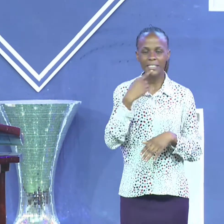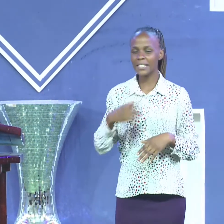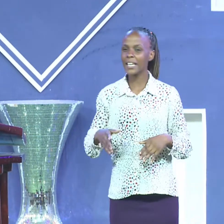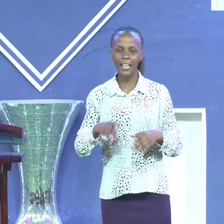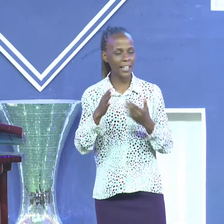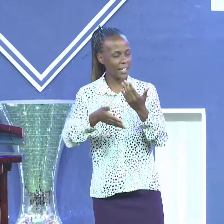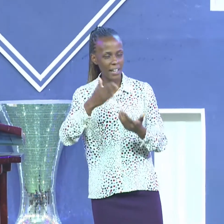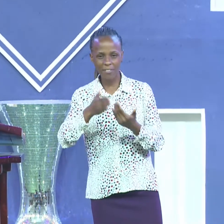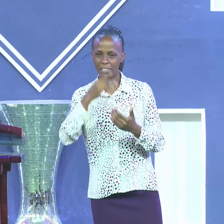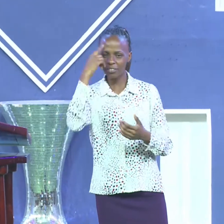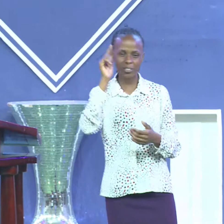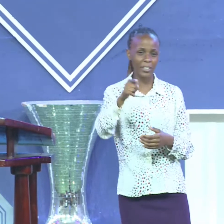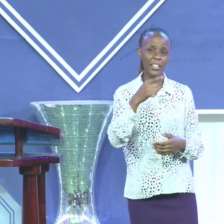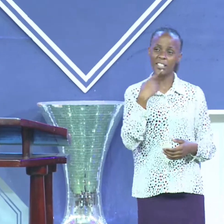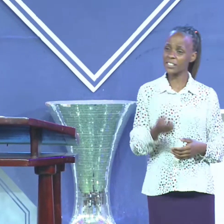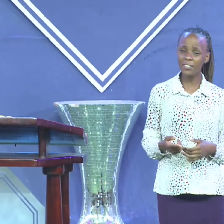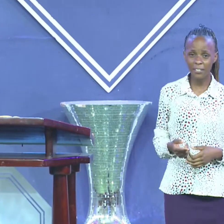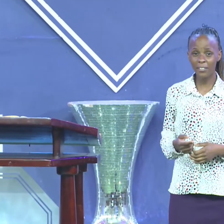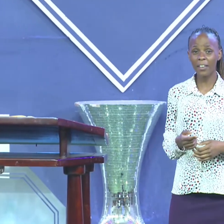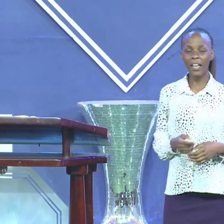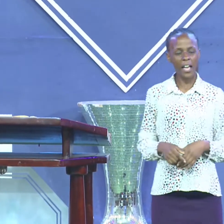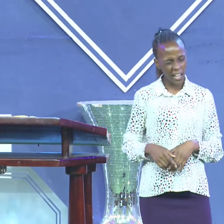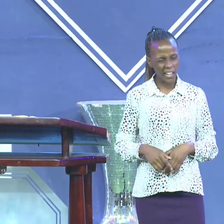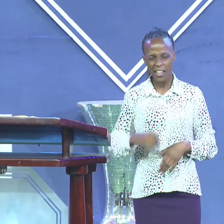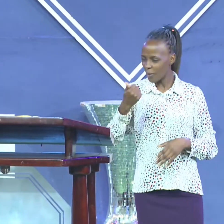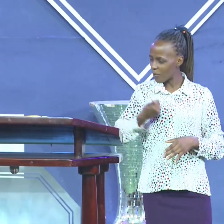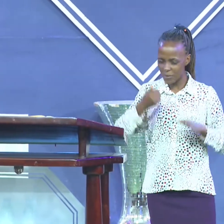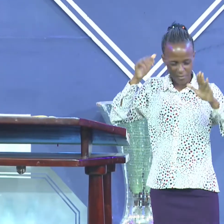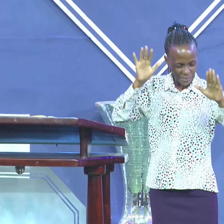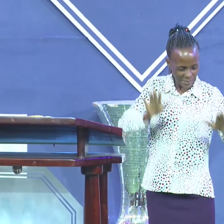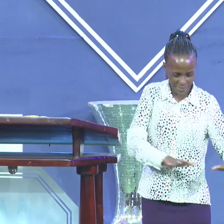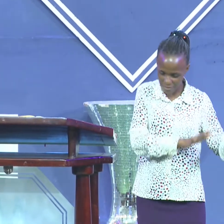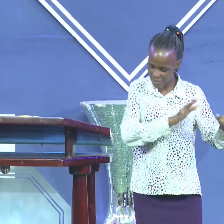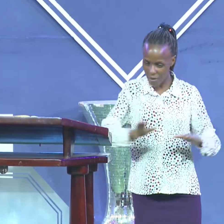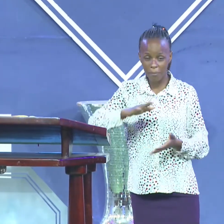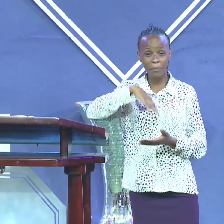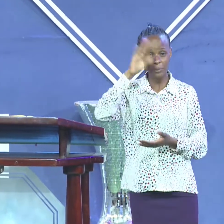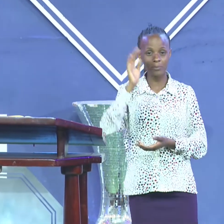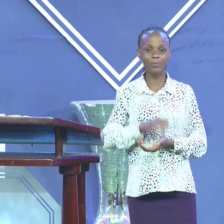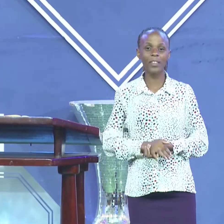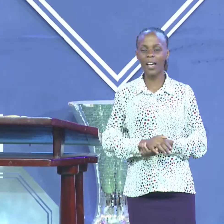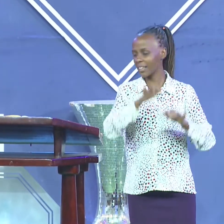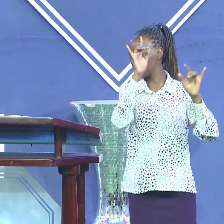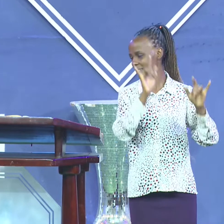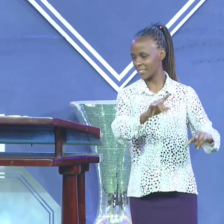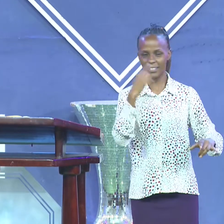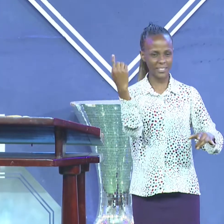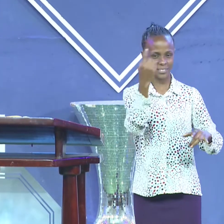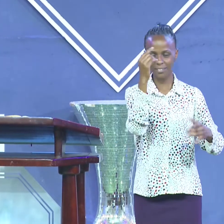they were telling you good things, making you boast. You see, women trouble a lot.